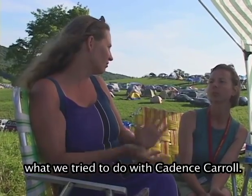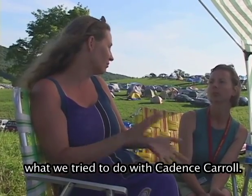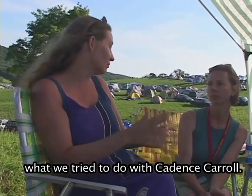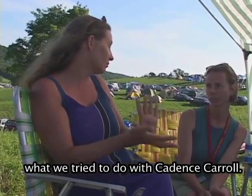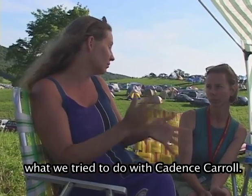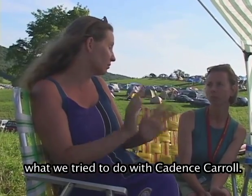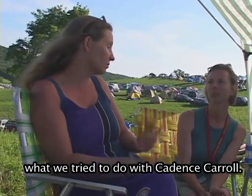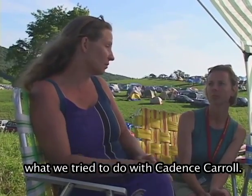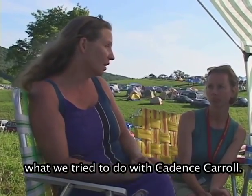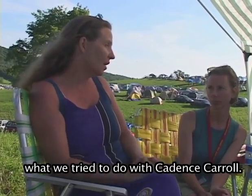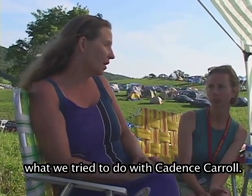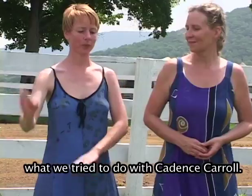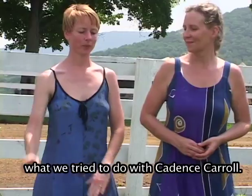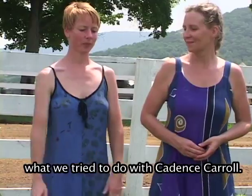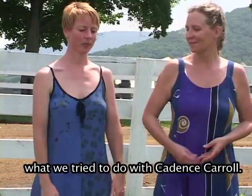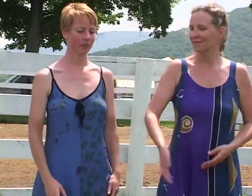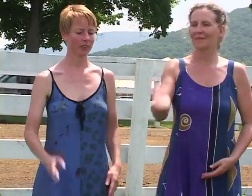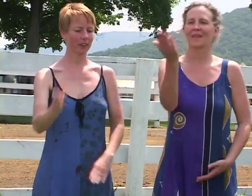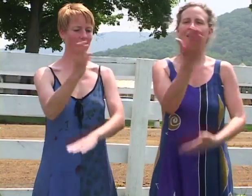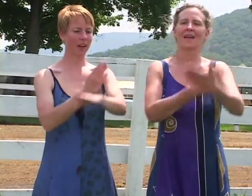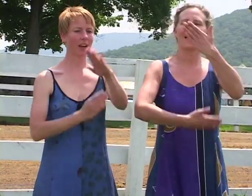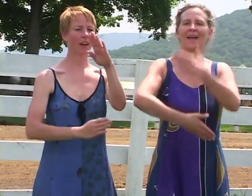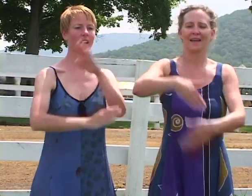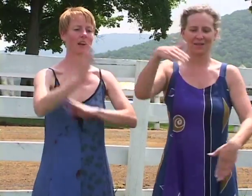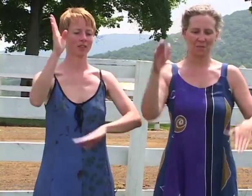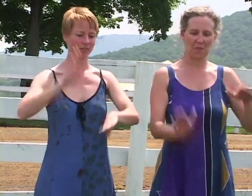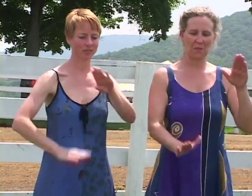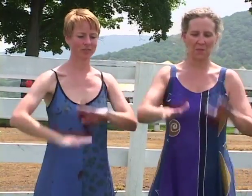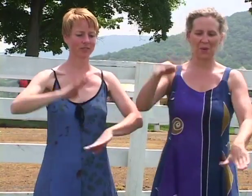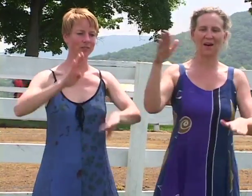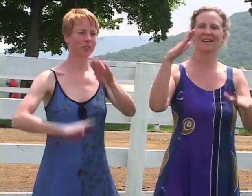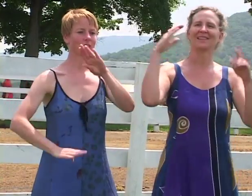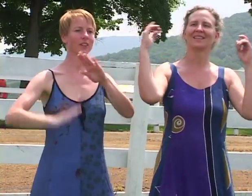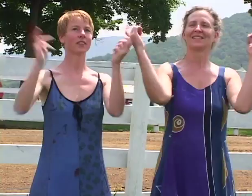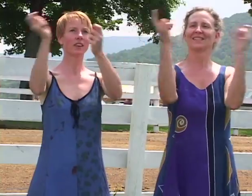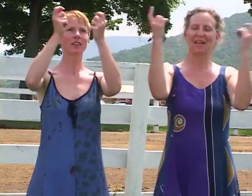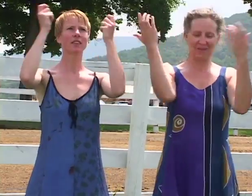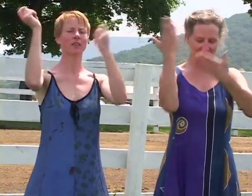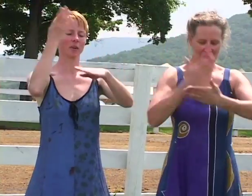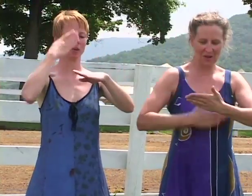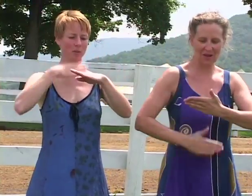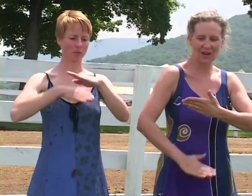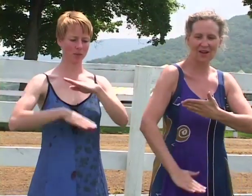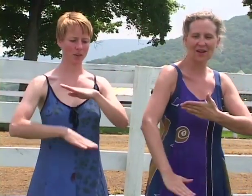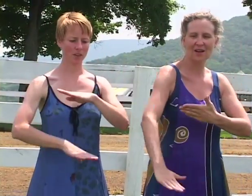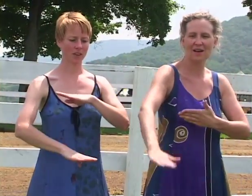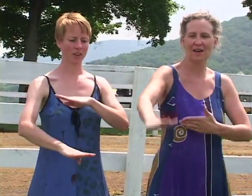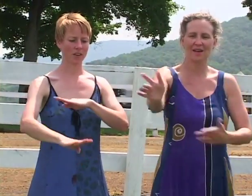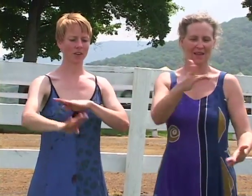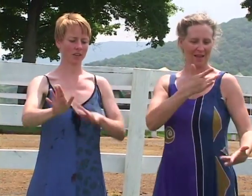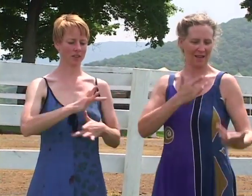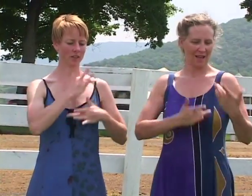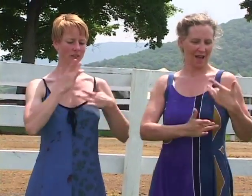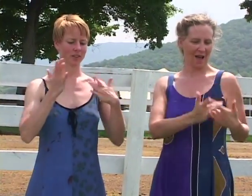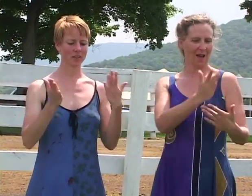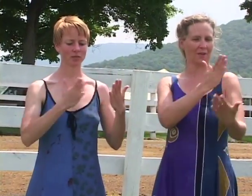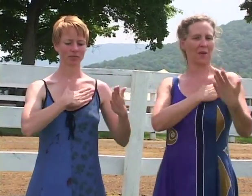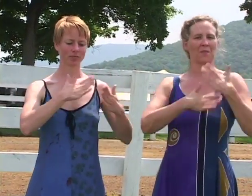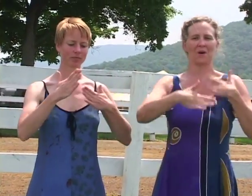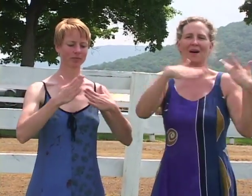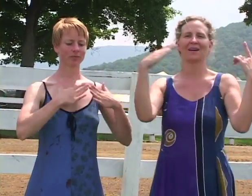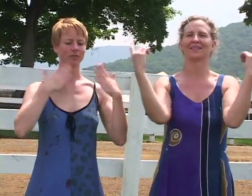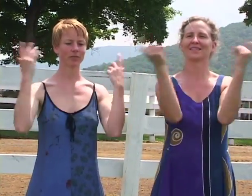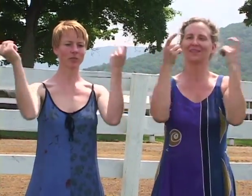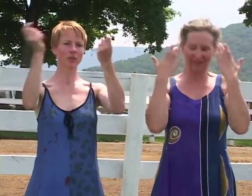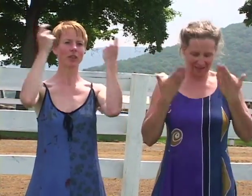last year. Mm-hmm. Drum your hands for every birth, and drum your heart for